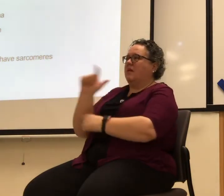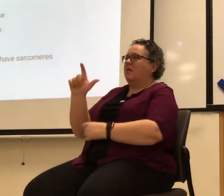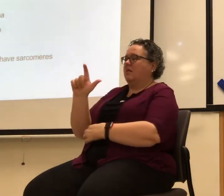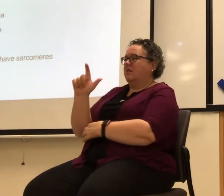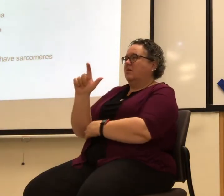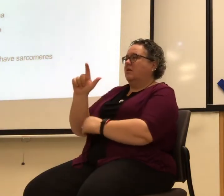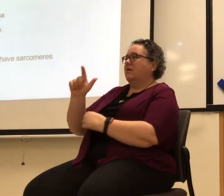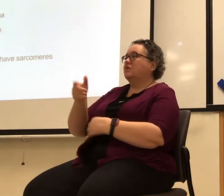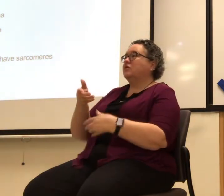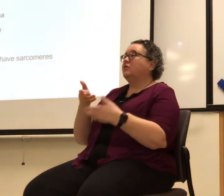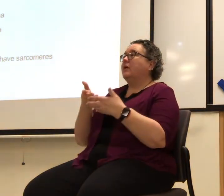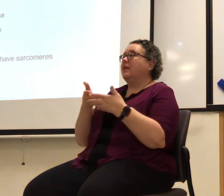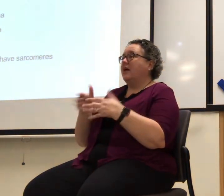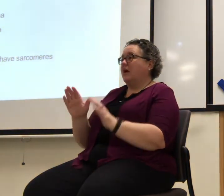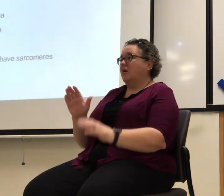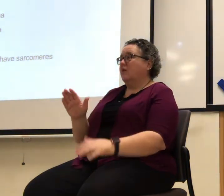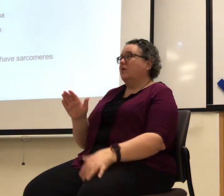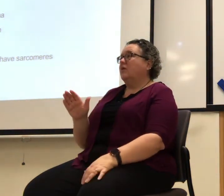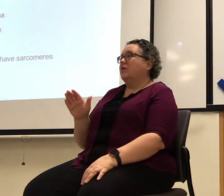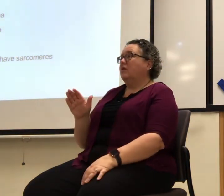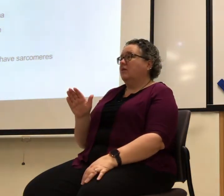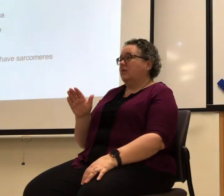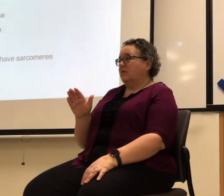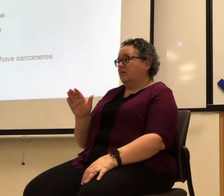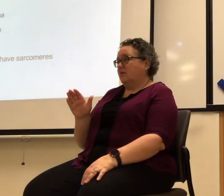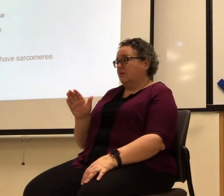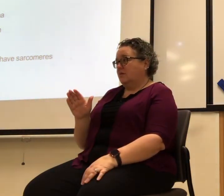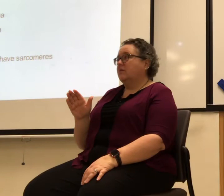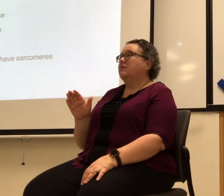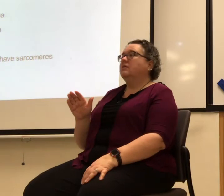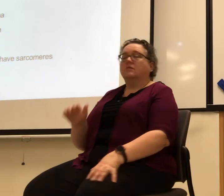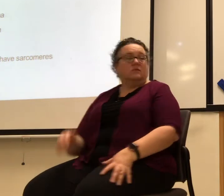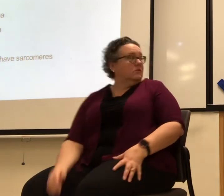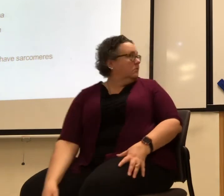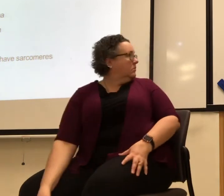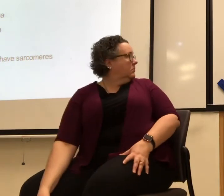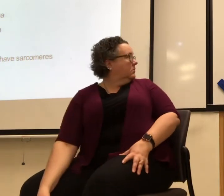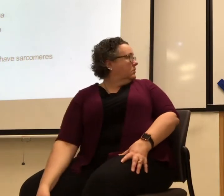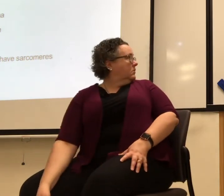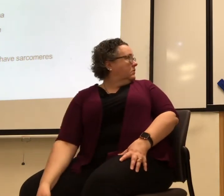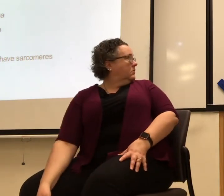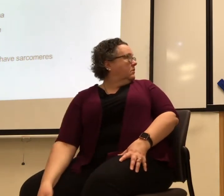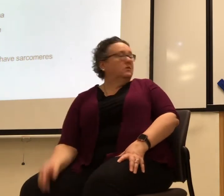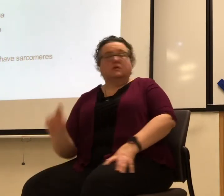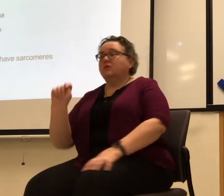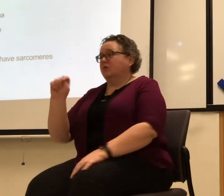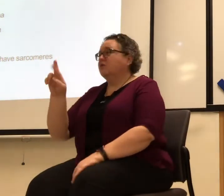to allow the nerve impulse to spread throughout the whole muscle cell. As we'll see.